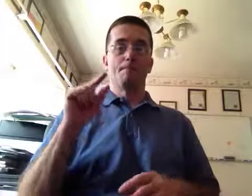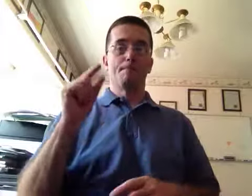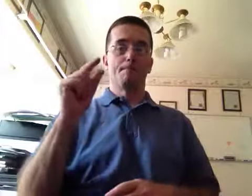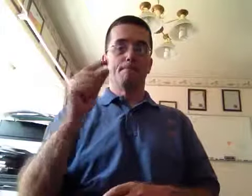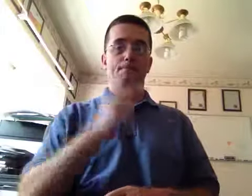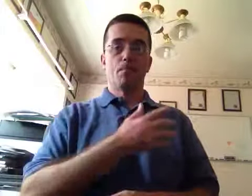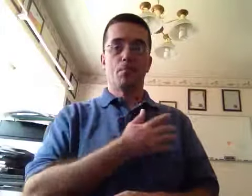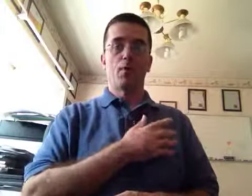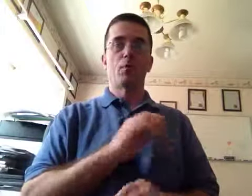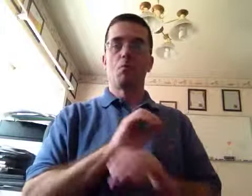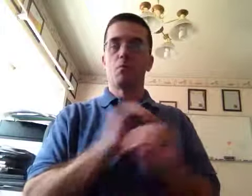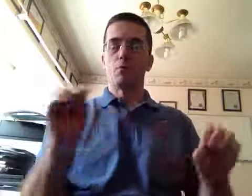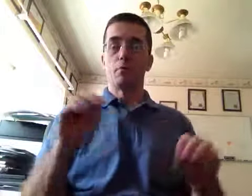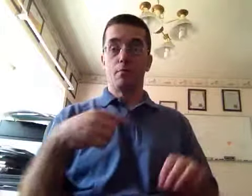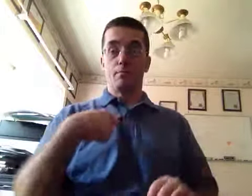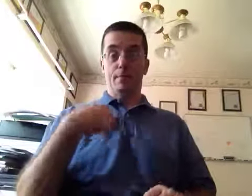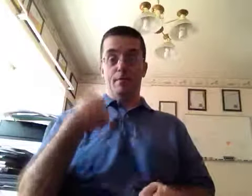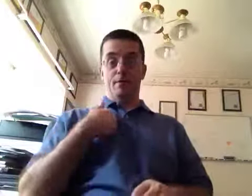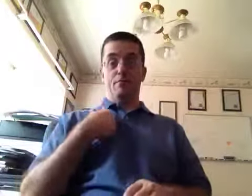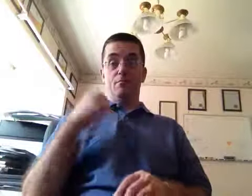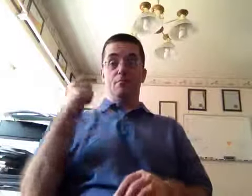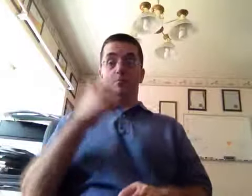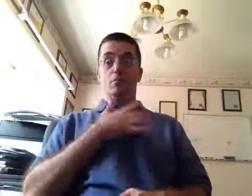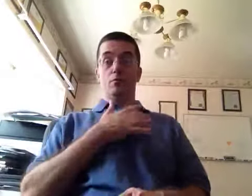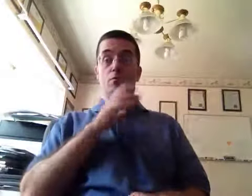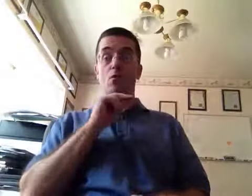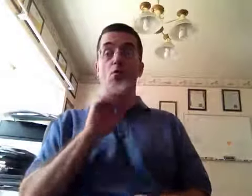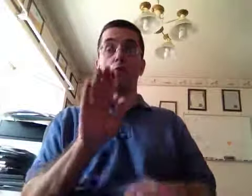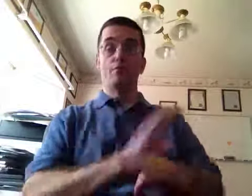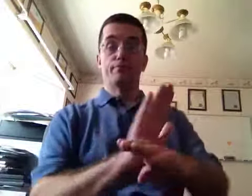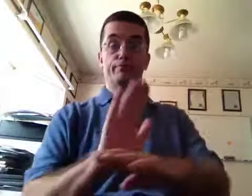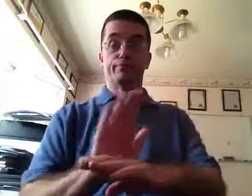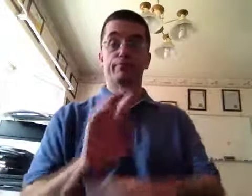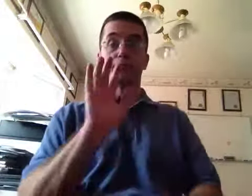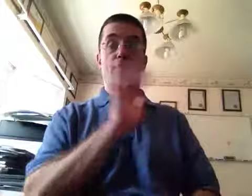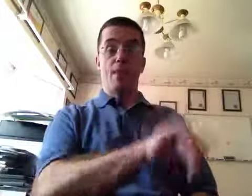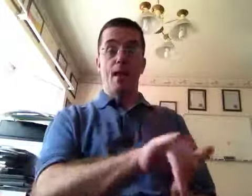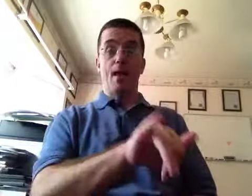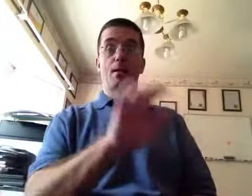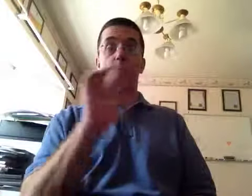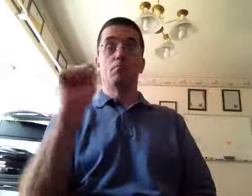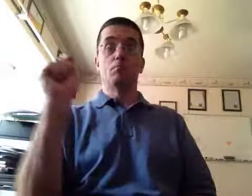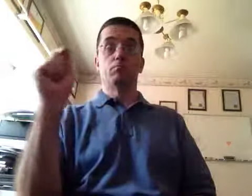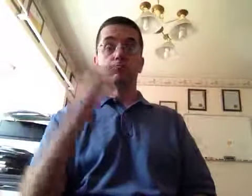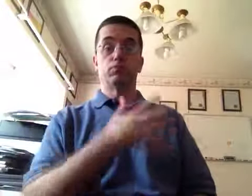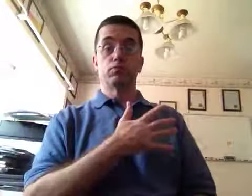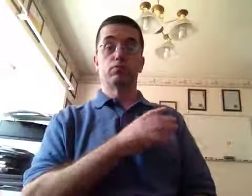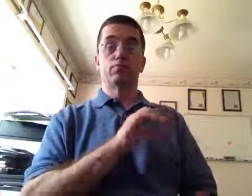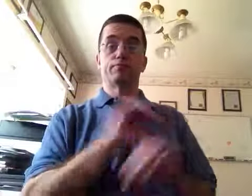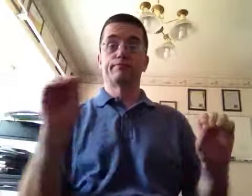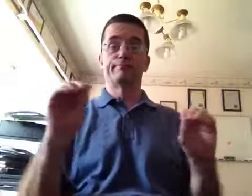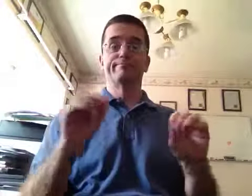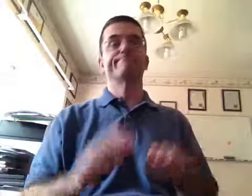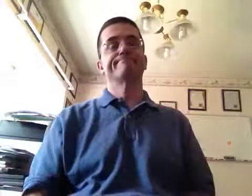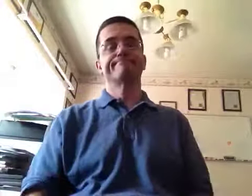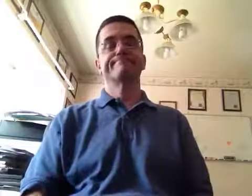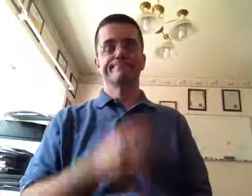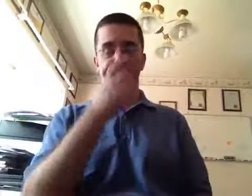I'm not merciless. The marketplace is merciless. And so your new reality is that a personal level